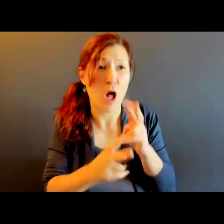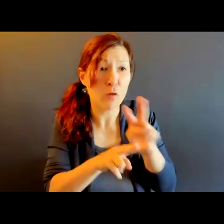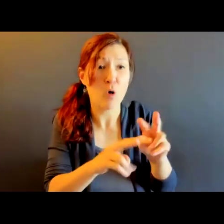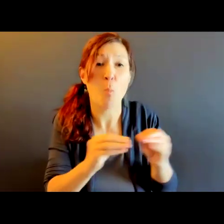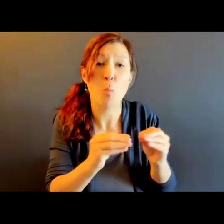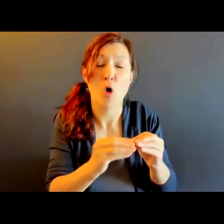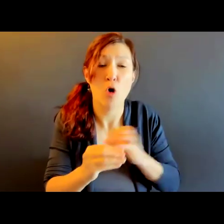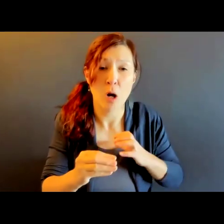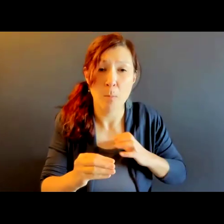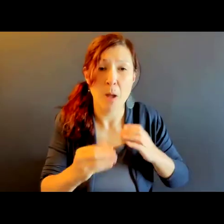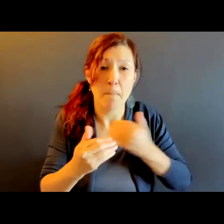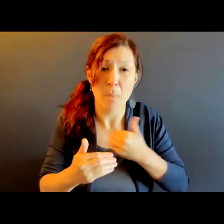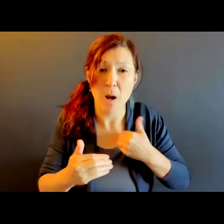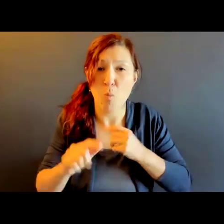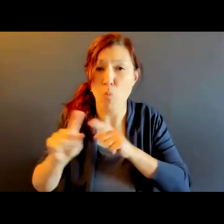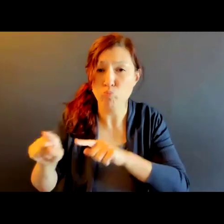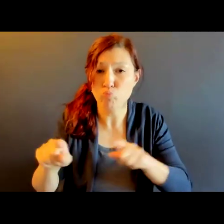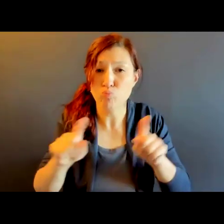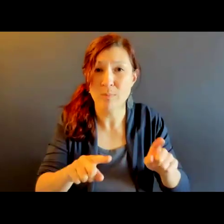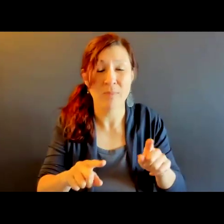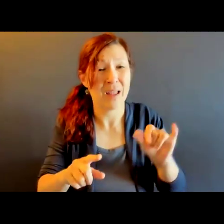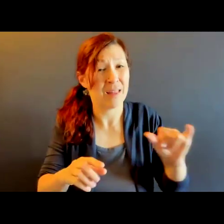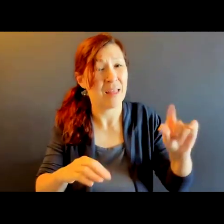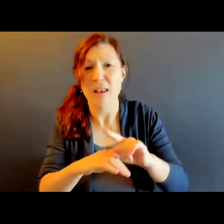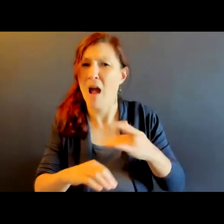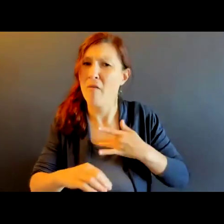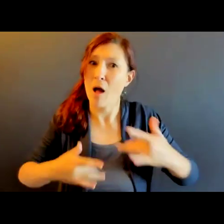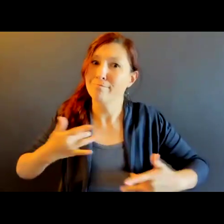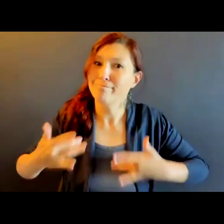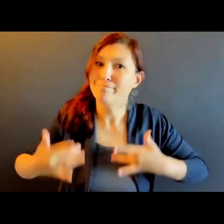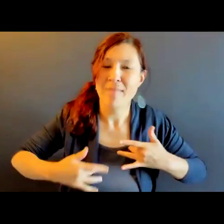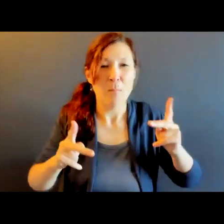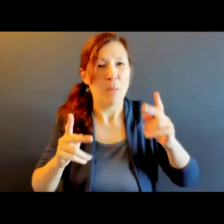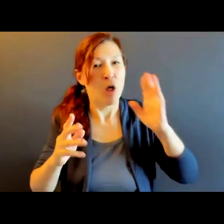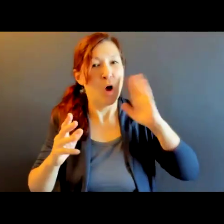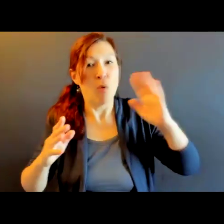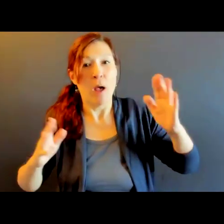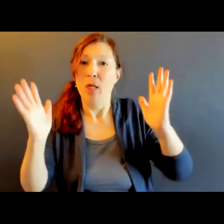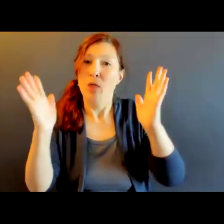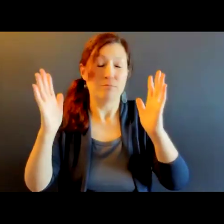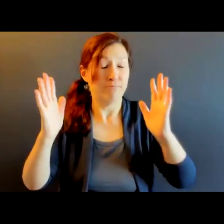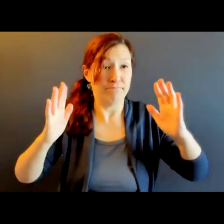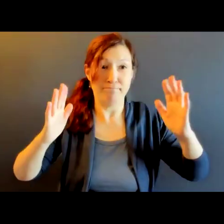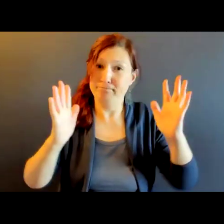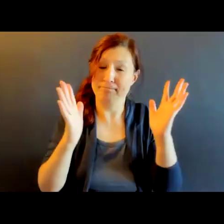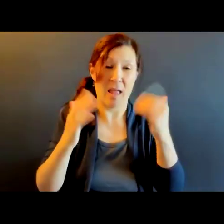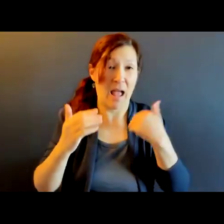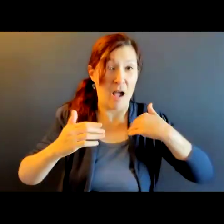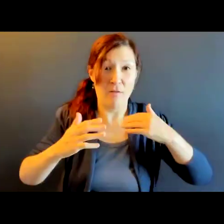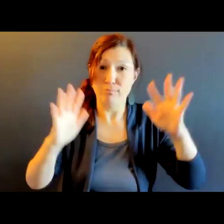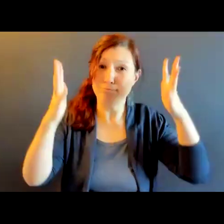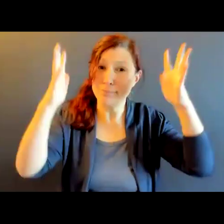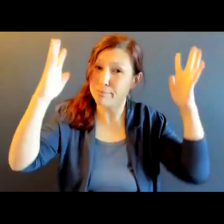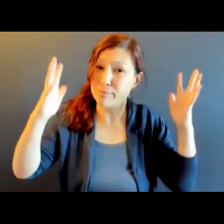the day was just sort of filled with high fives. There were balloons and red carpets and staff in